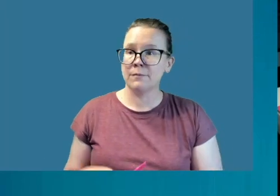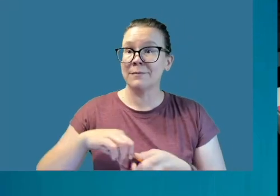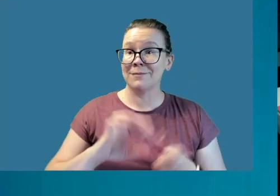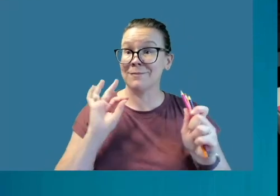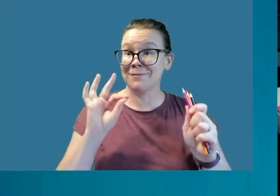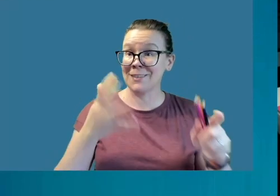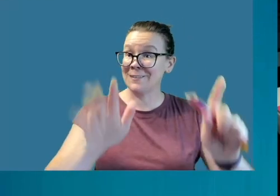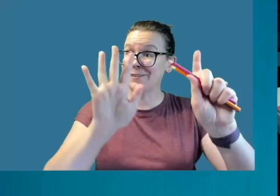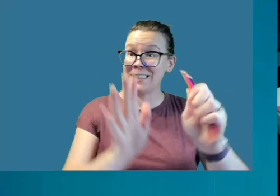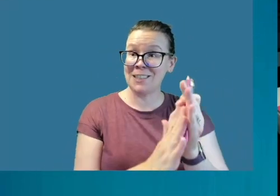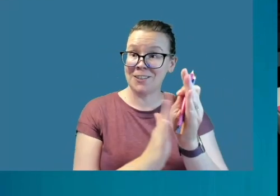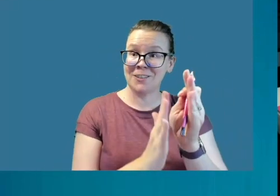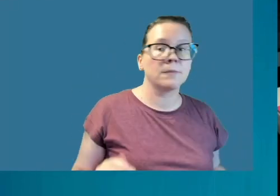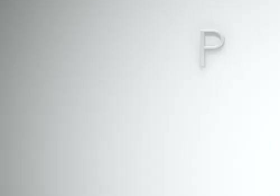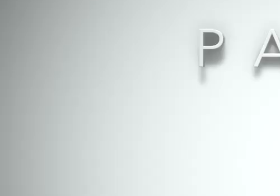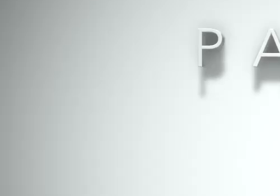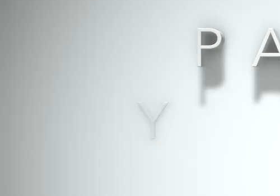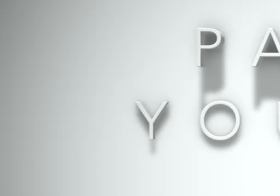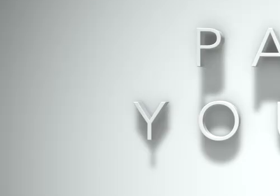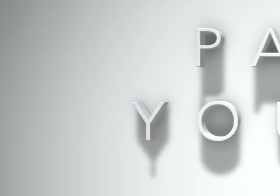All right, and we're done.